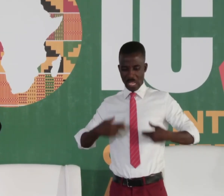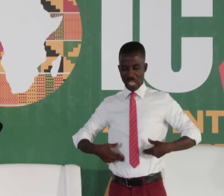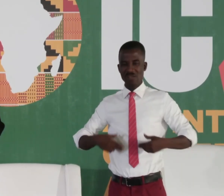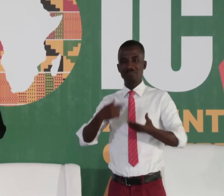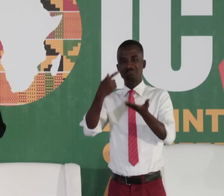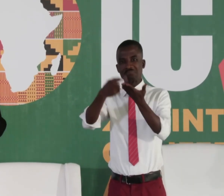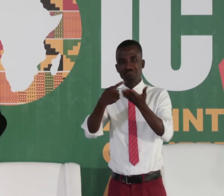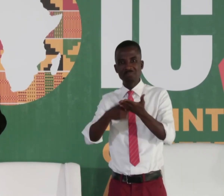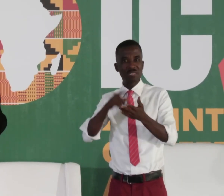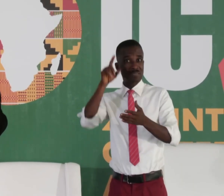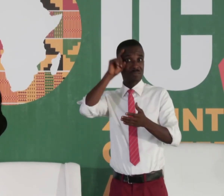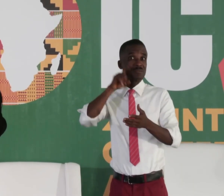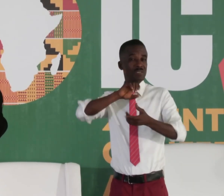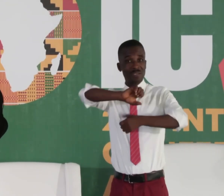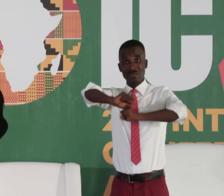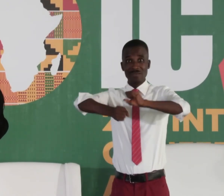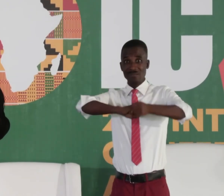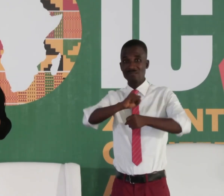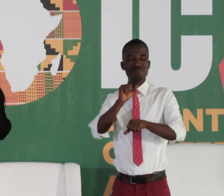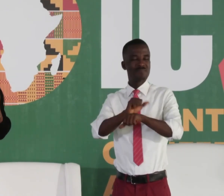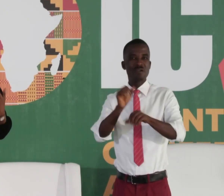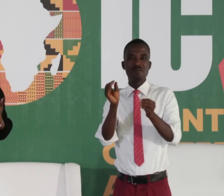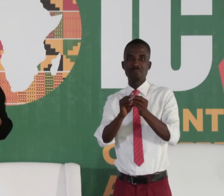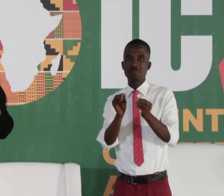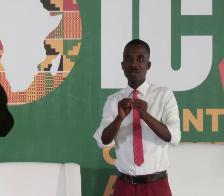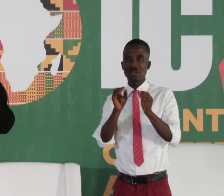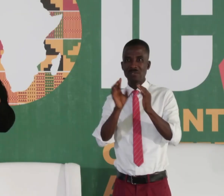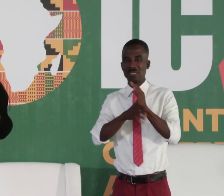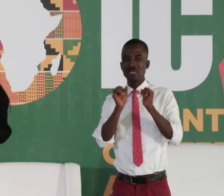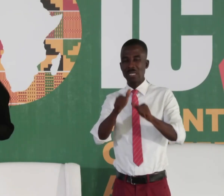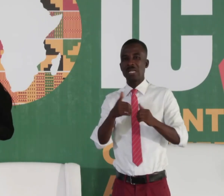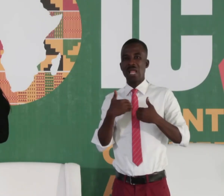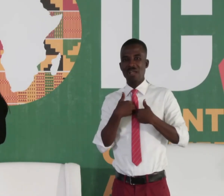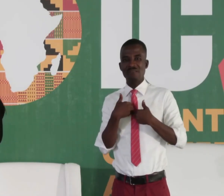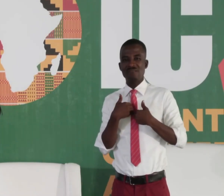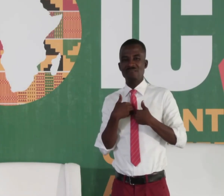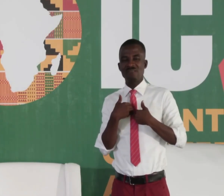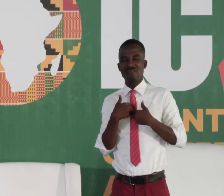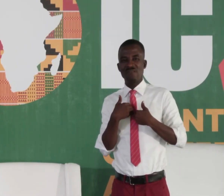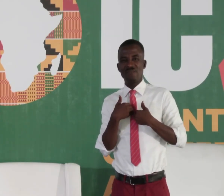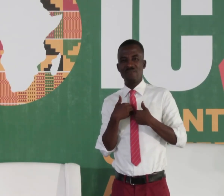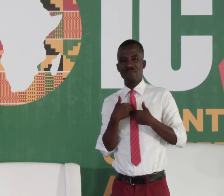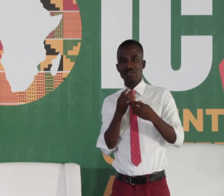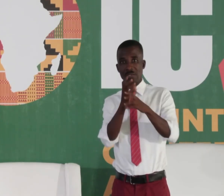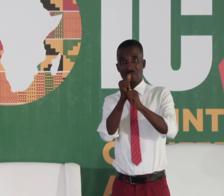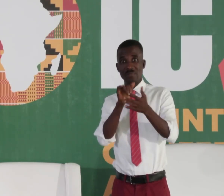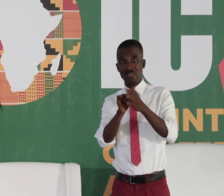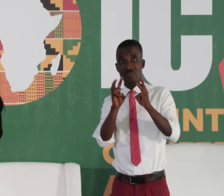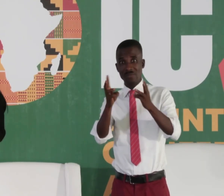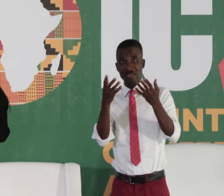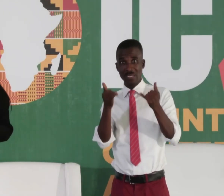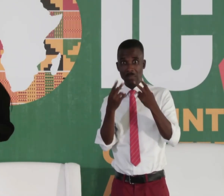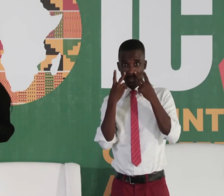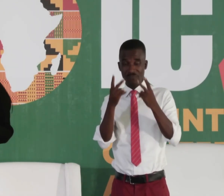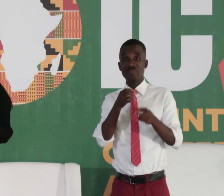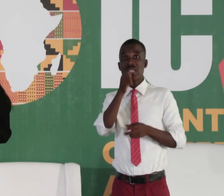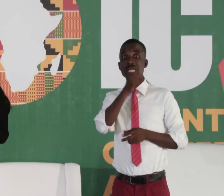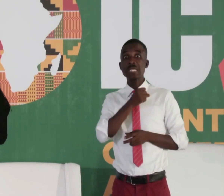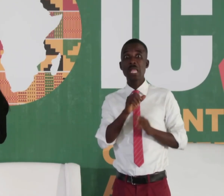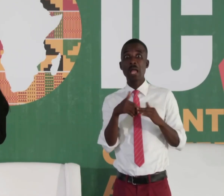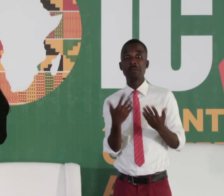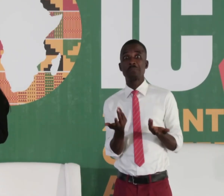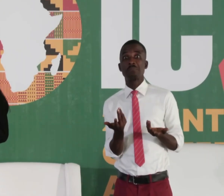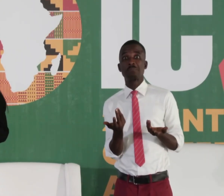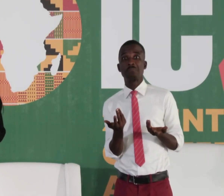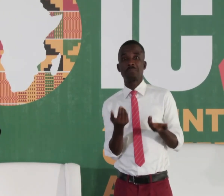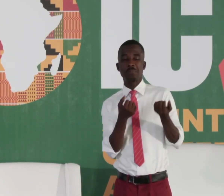sexual violence and the services they can access and where they can get it. Same thing, looking at age, peer